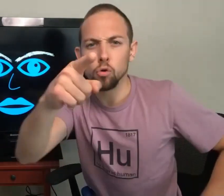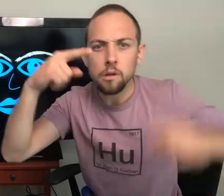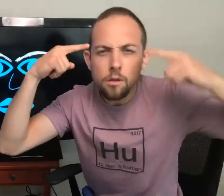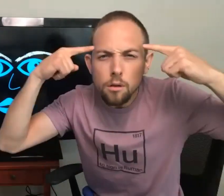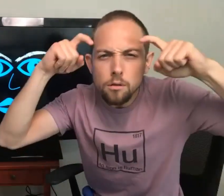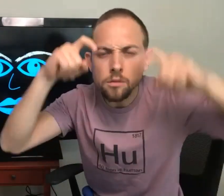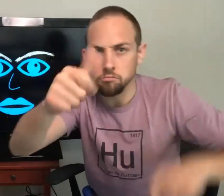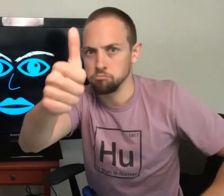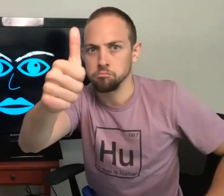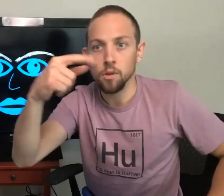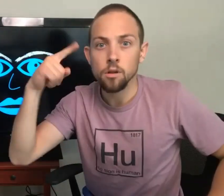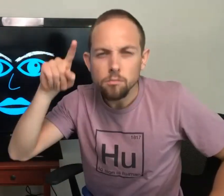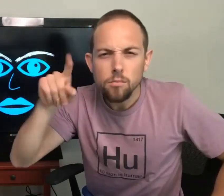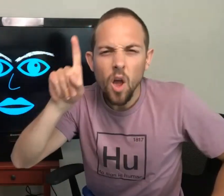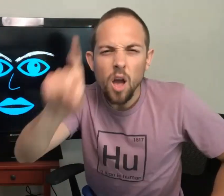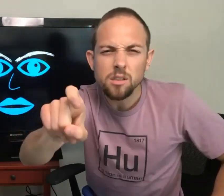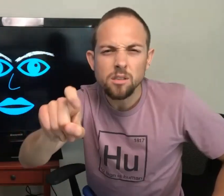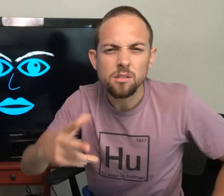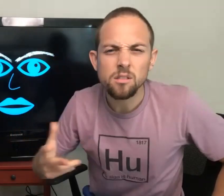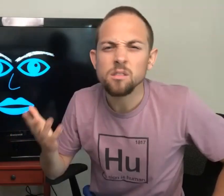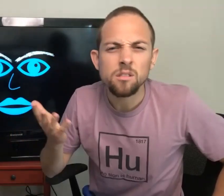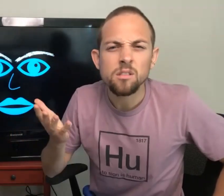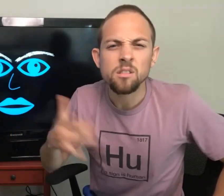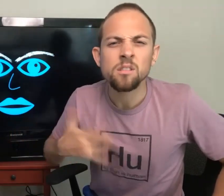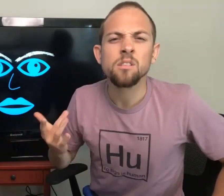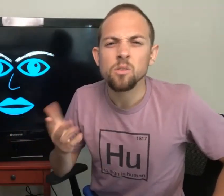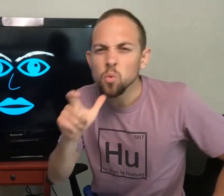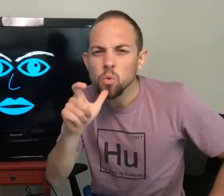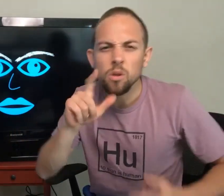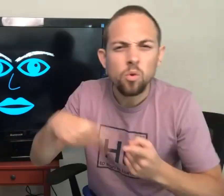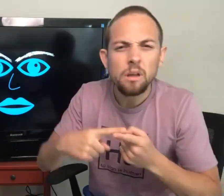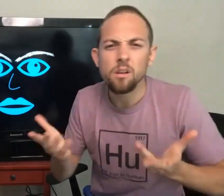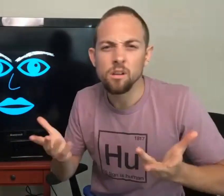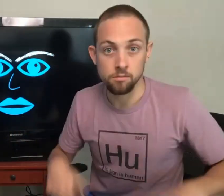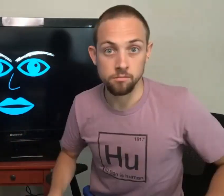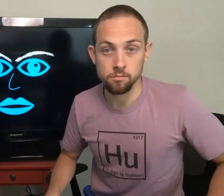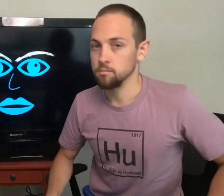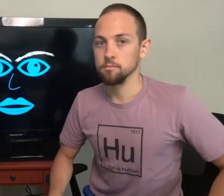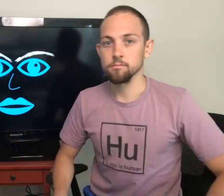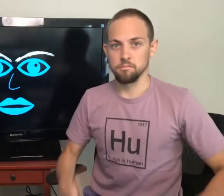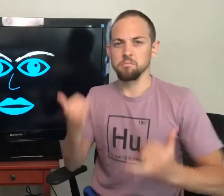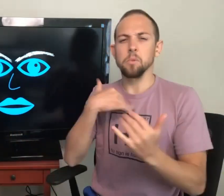furrow those brows? Good job. That looks terrific. This means you're asking a WH question.